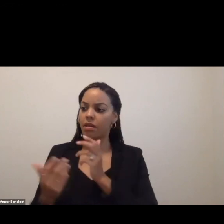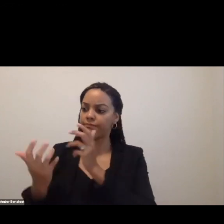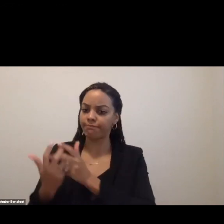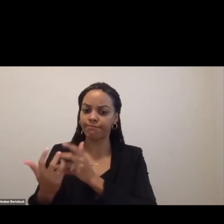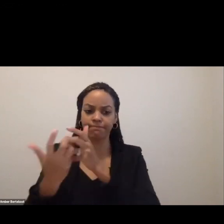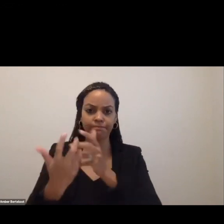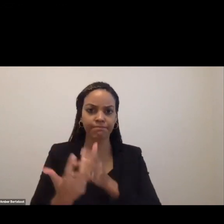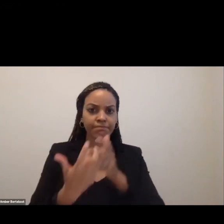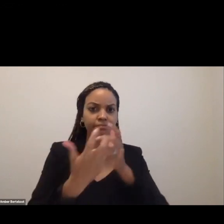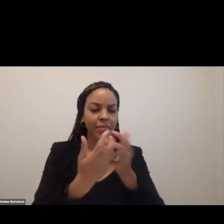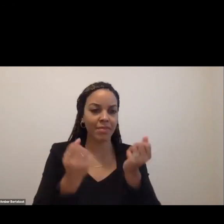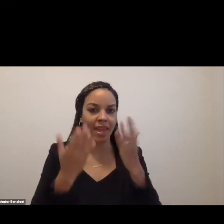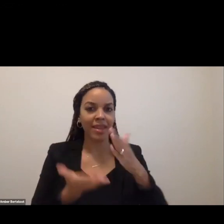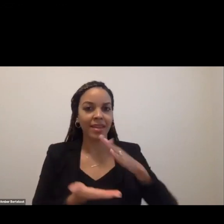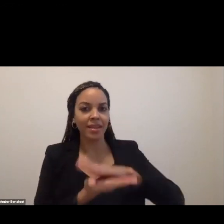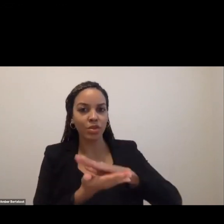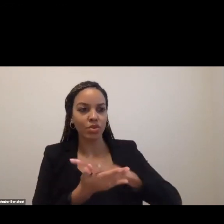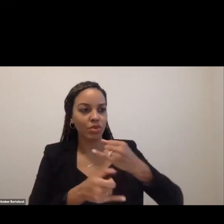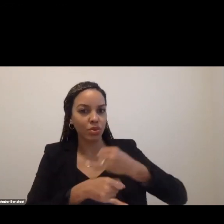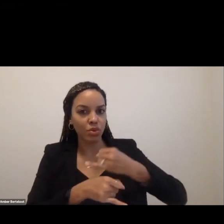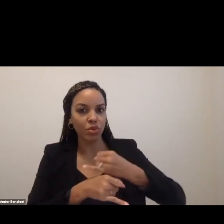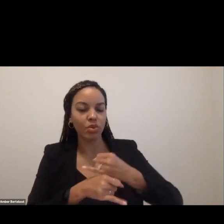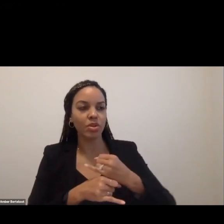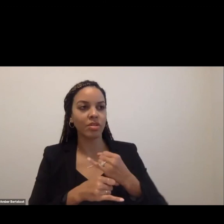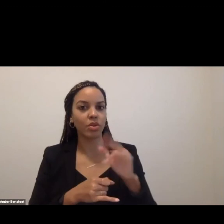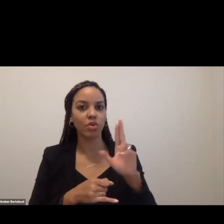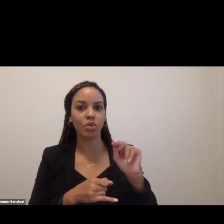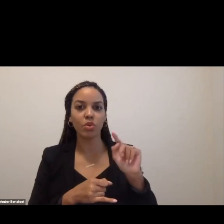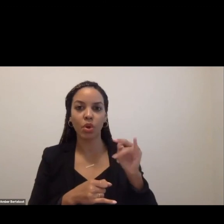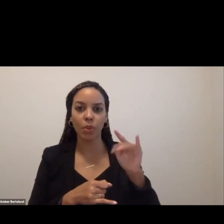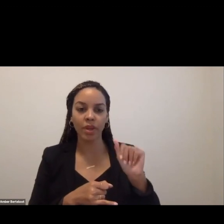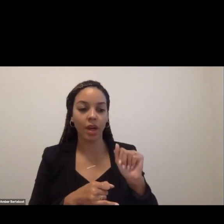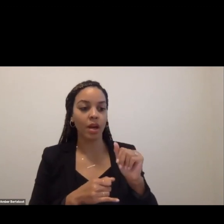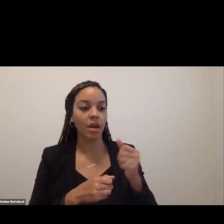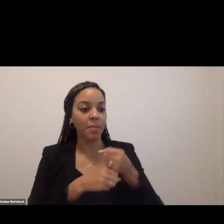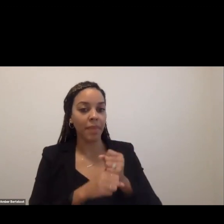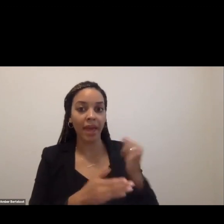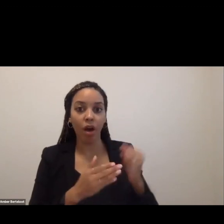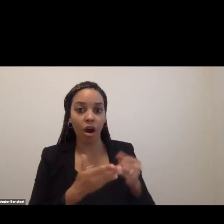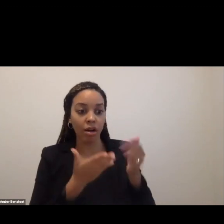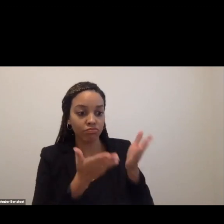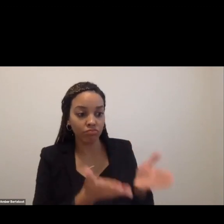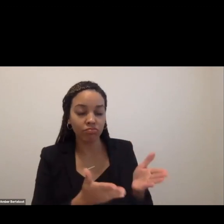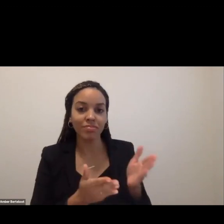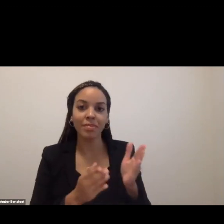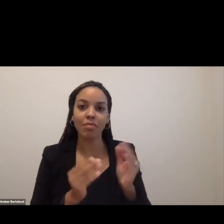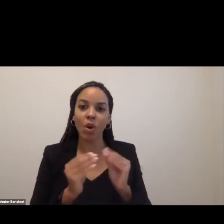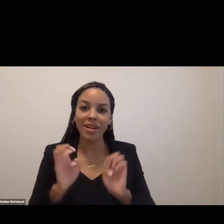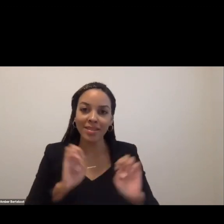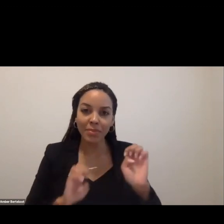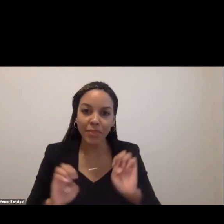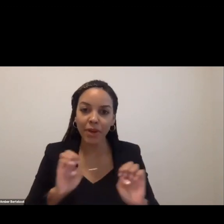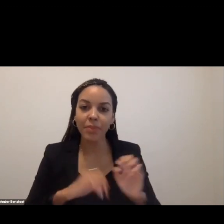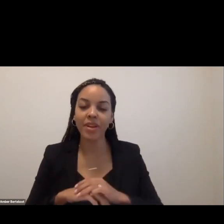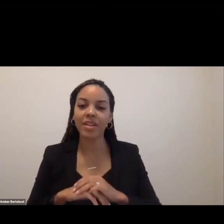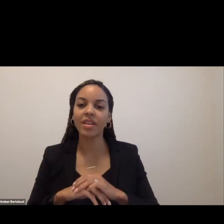institutional utopias, creating art on site, experimentation, and artist international